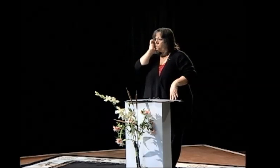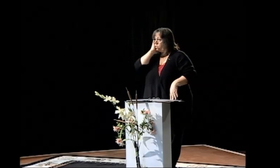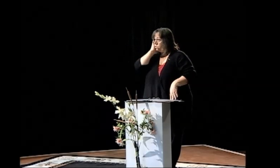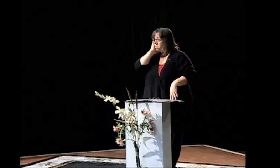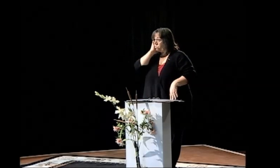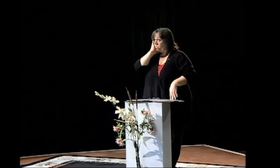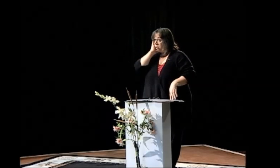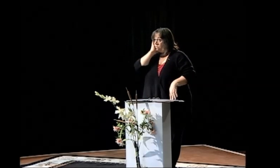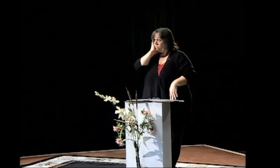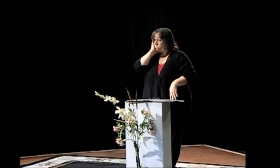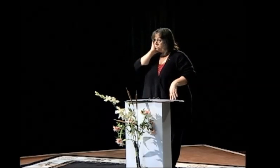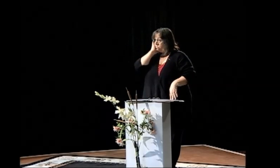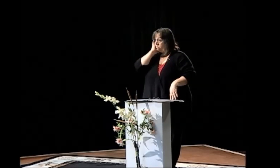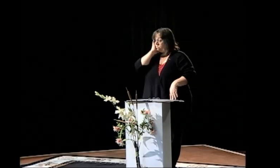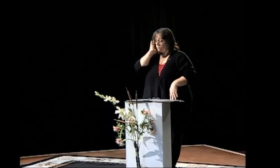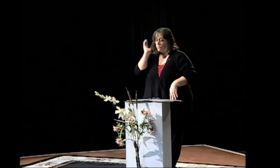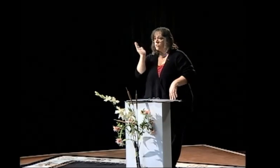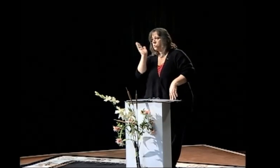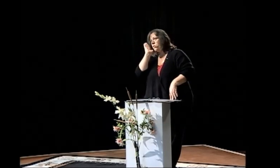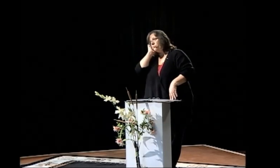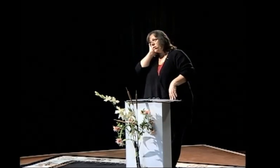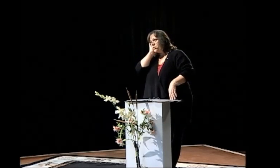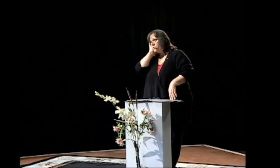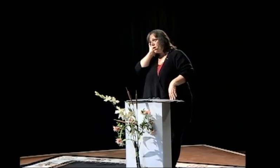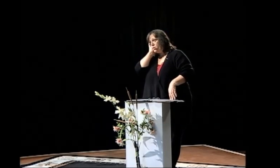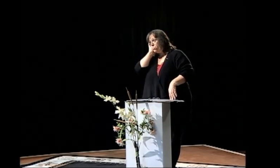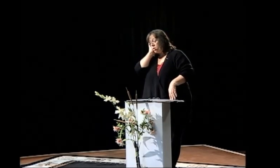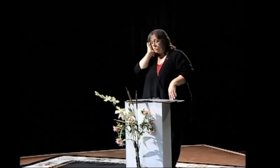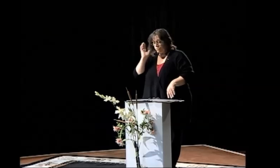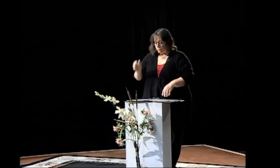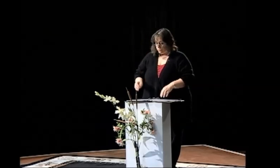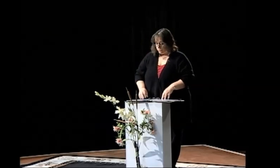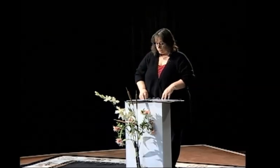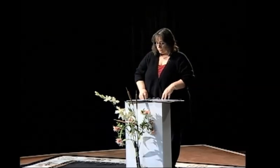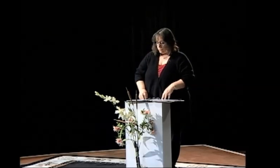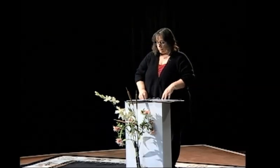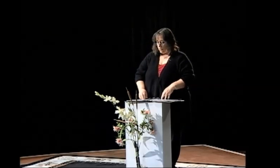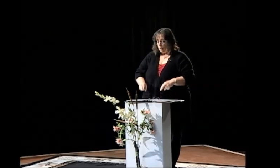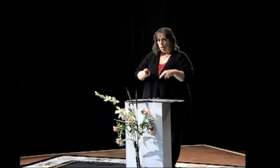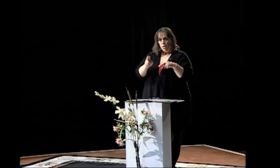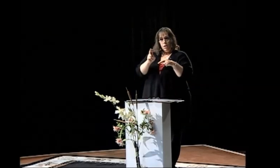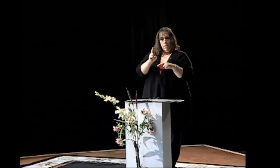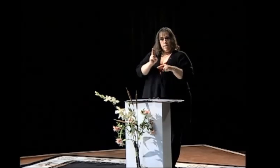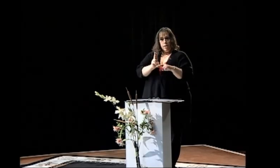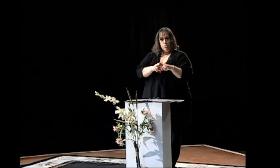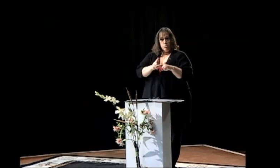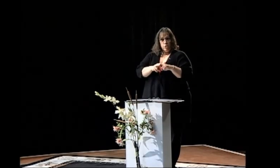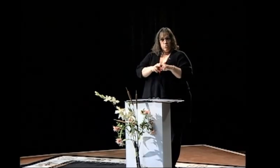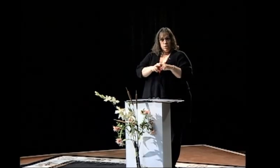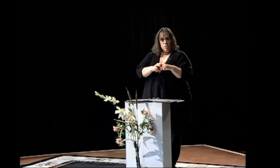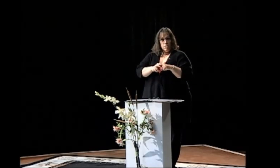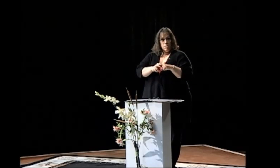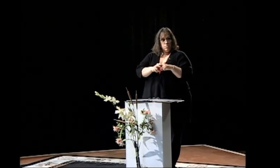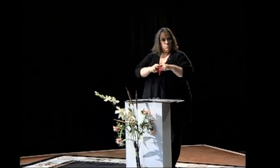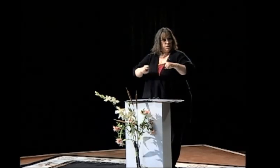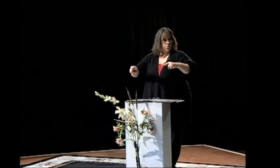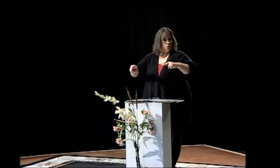You sleep in a bed. So this is where you're resting your head on the pillow. The couch is where you sit, but it's longer.